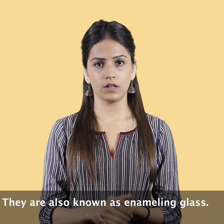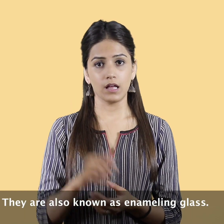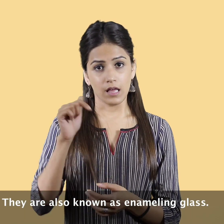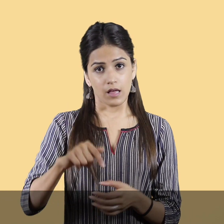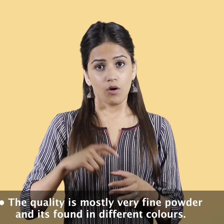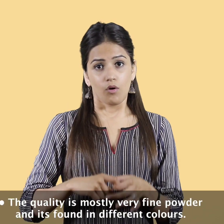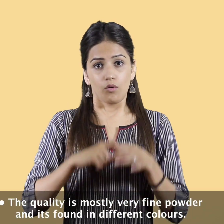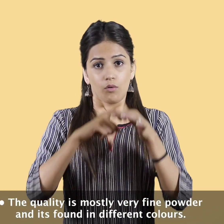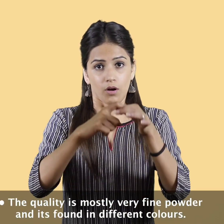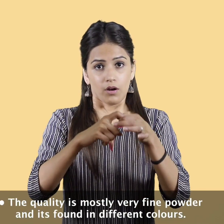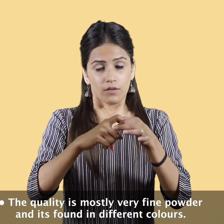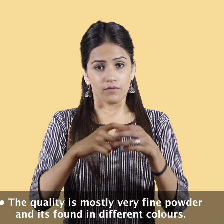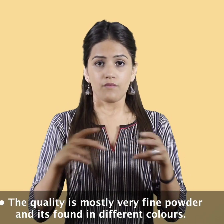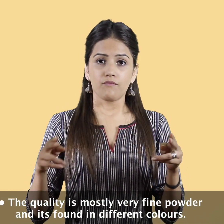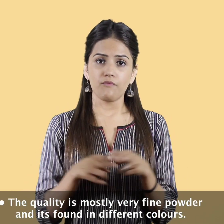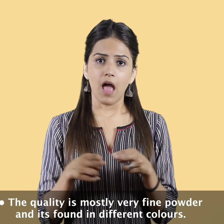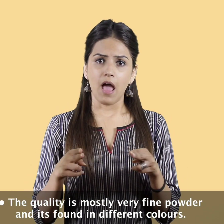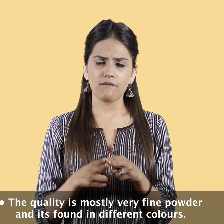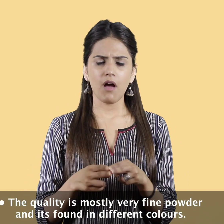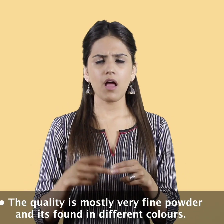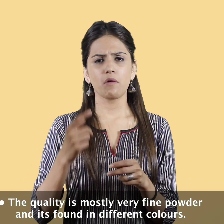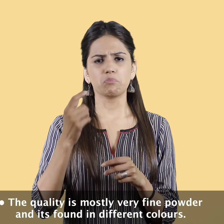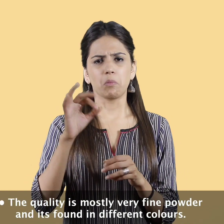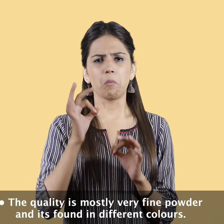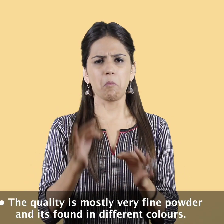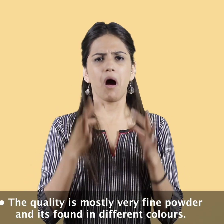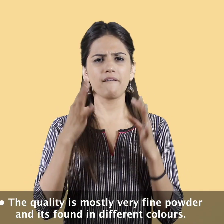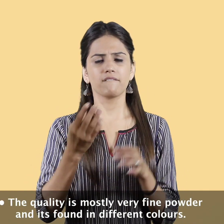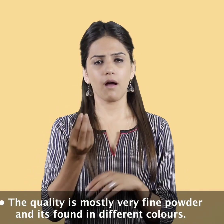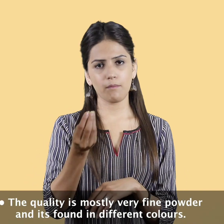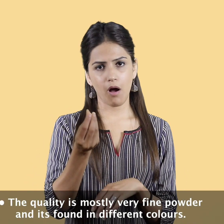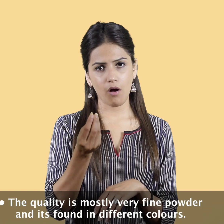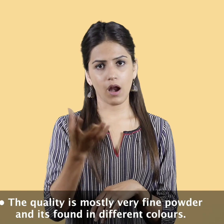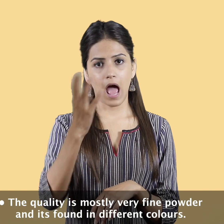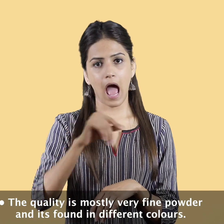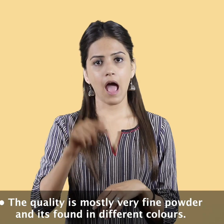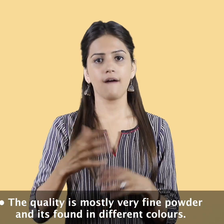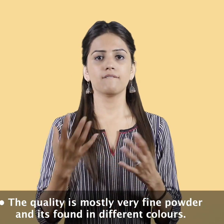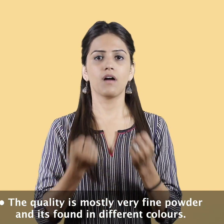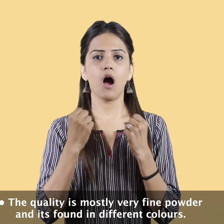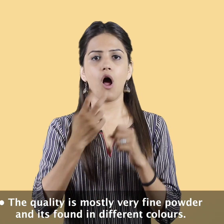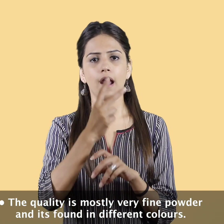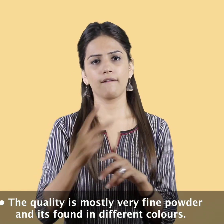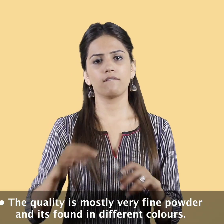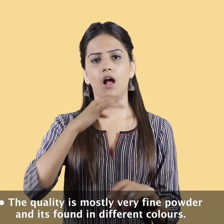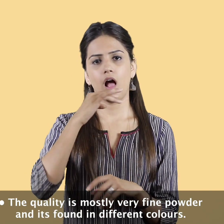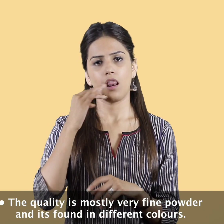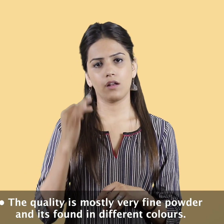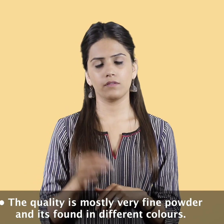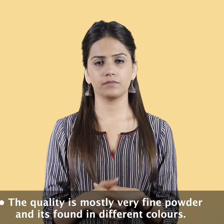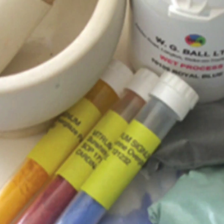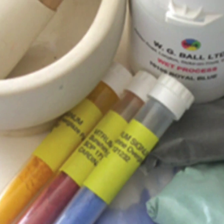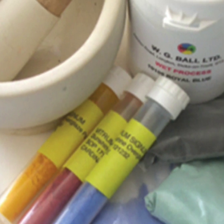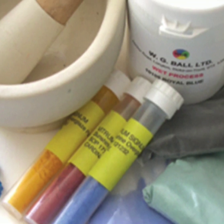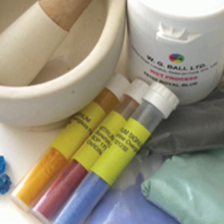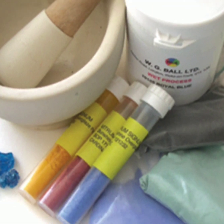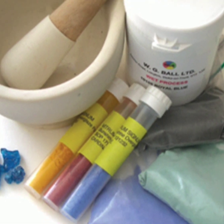The quality is mostly very fine powder and it's found in different colors.